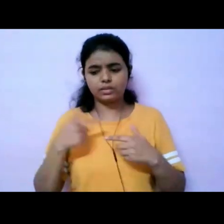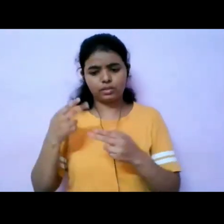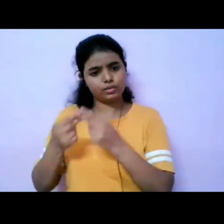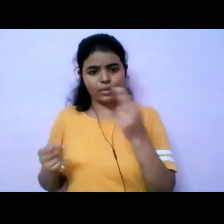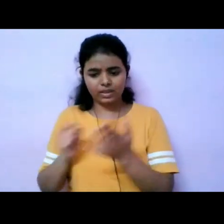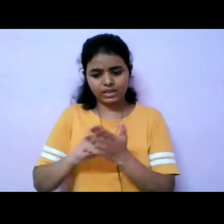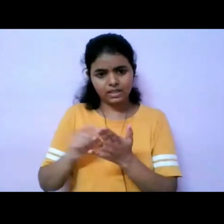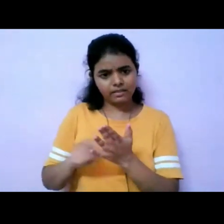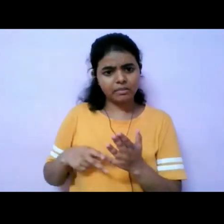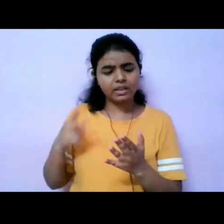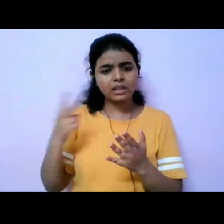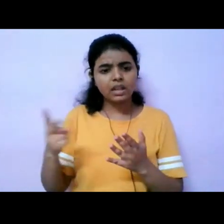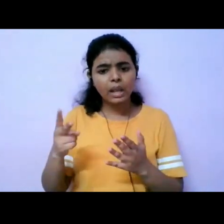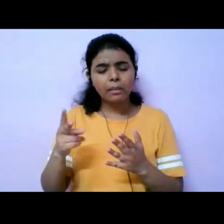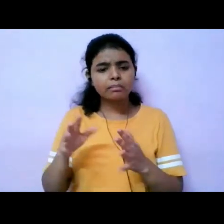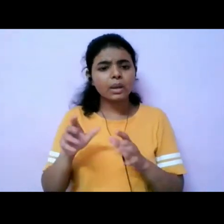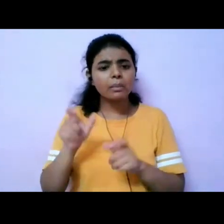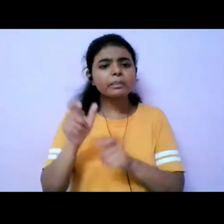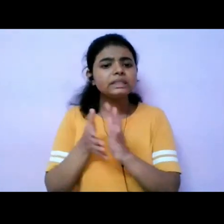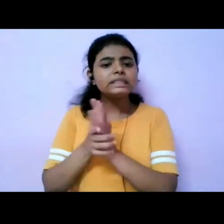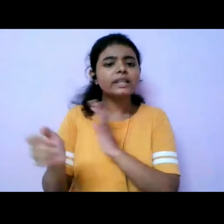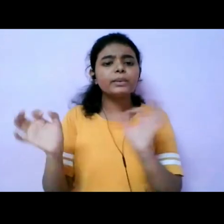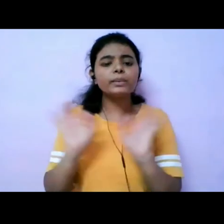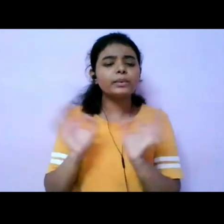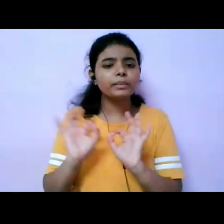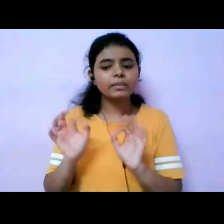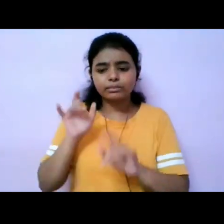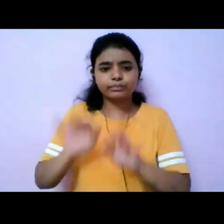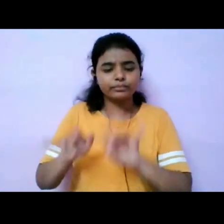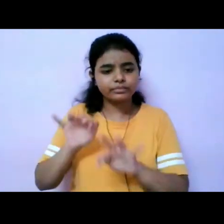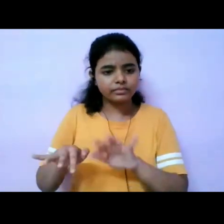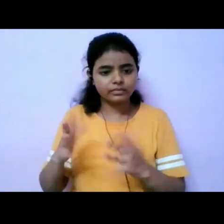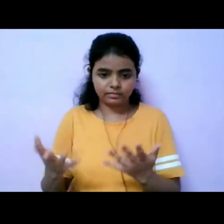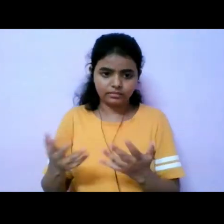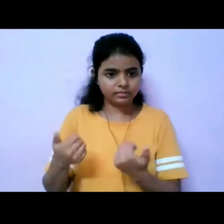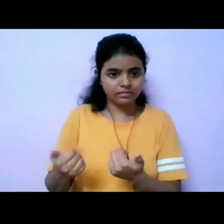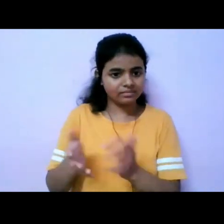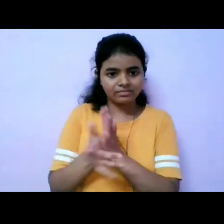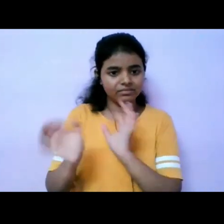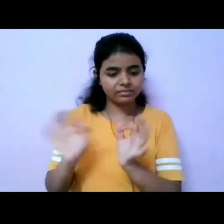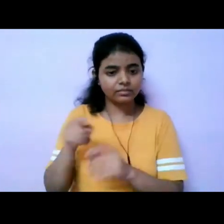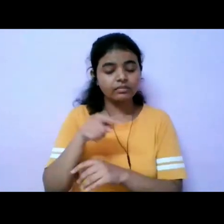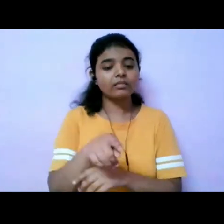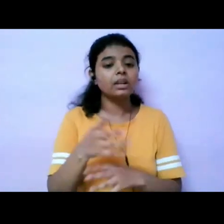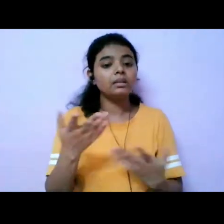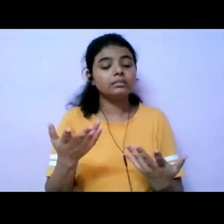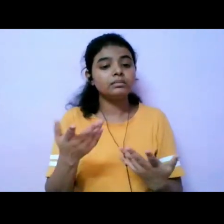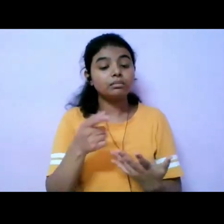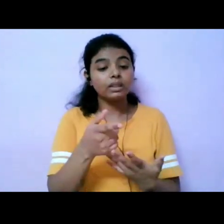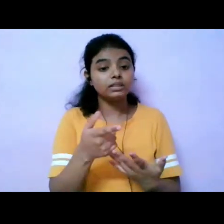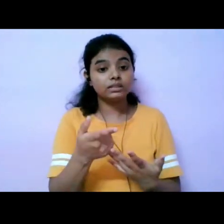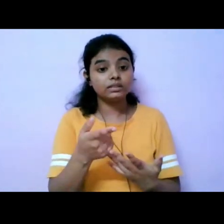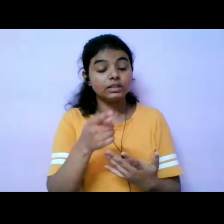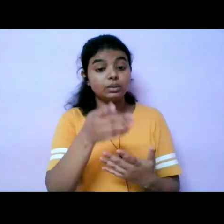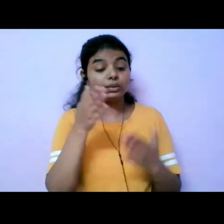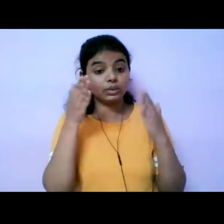have altogether a very great skill of typing or anything. So if there's anything